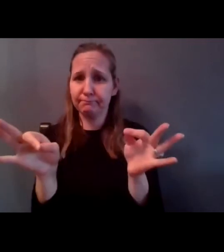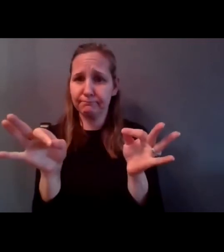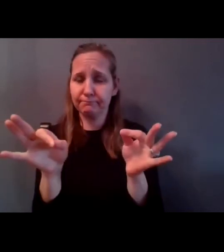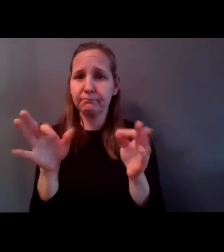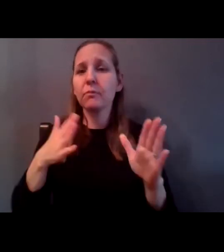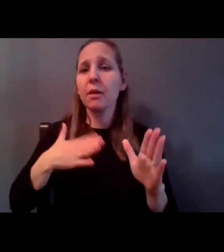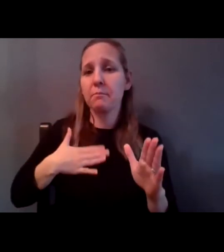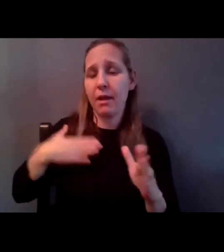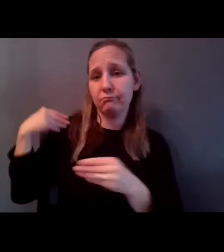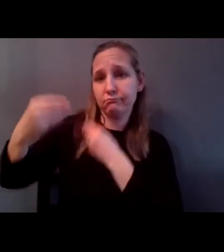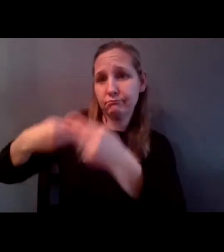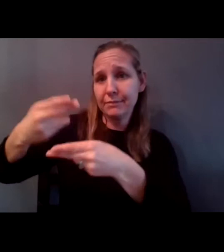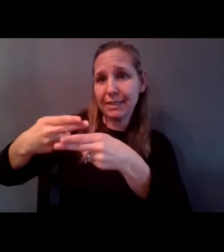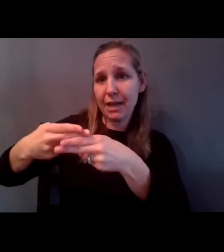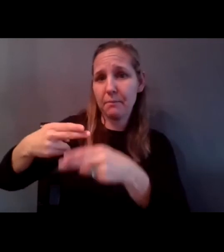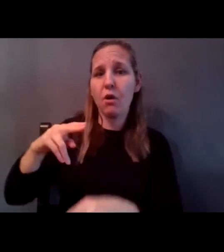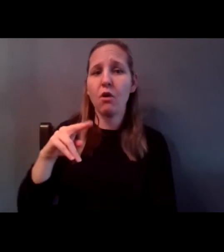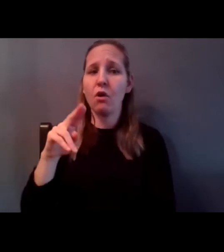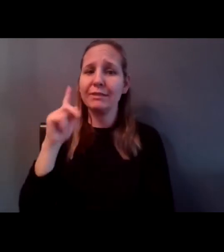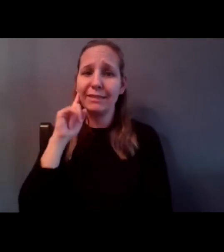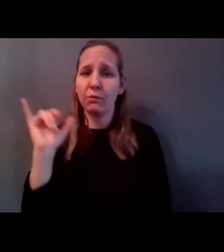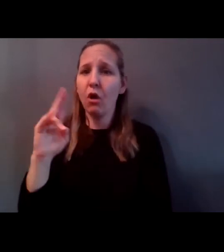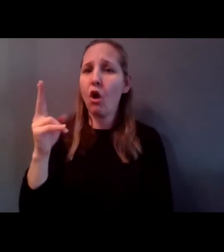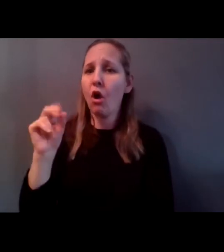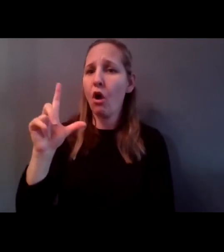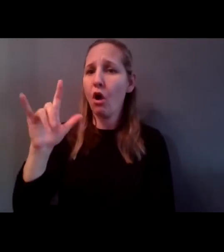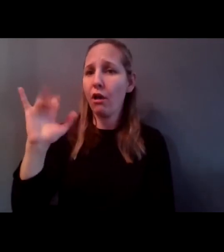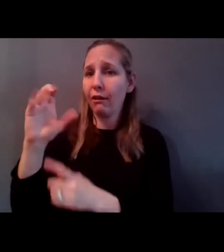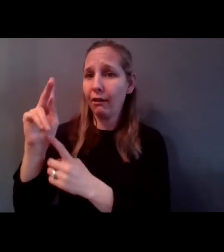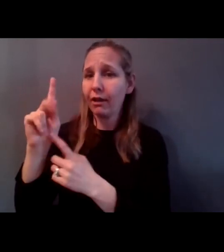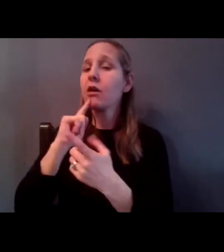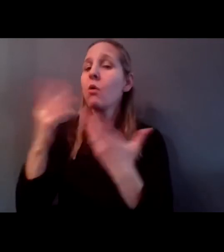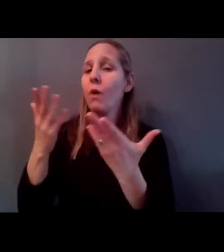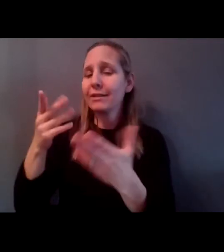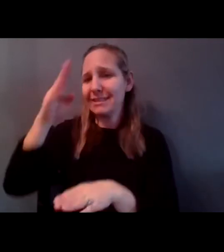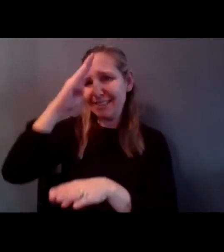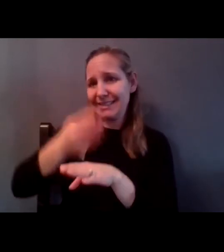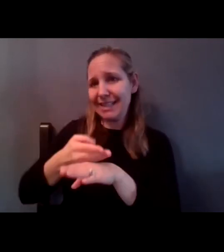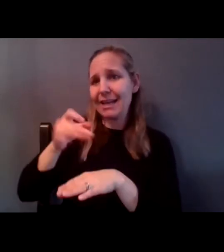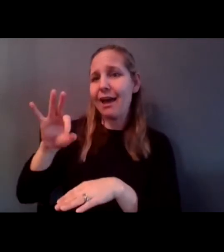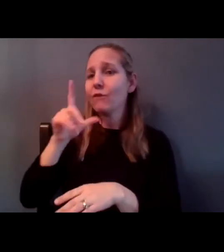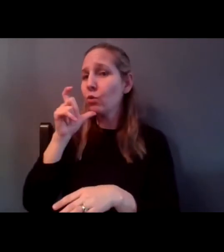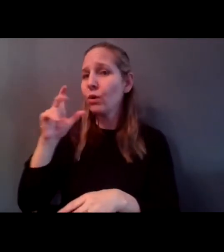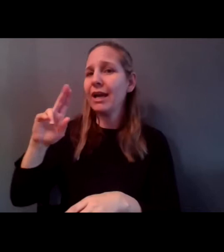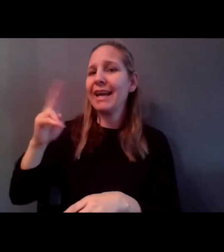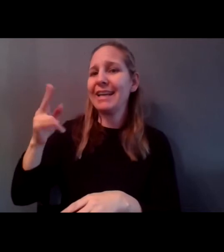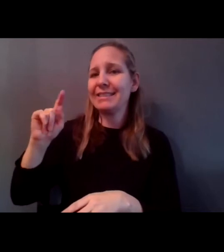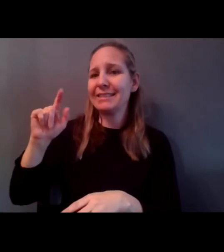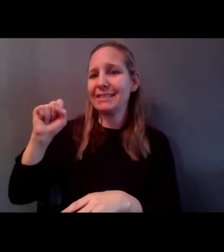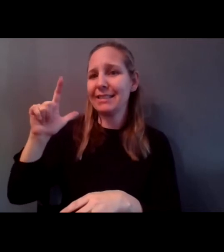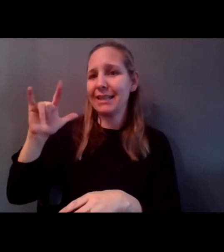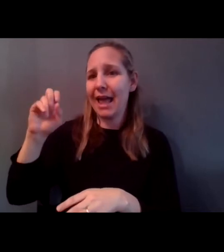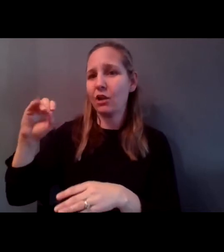is Khalik. And Khalik was one of the sons of Khatzlanuch, who you all know as Kitsilano. So my family